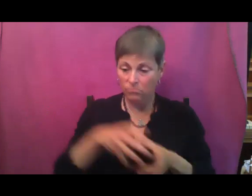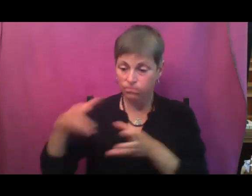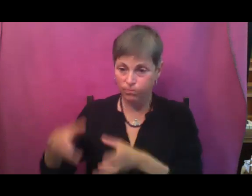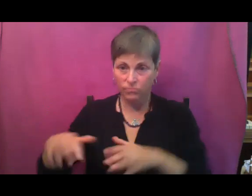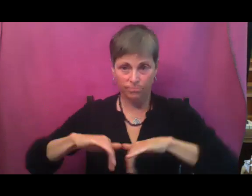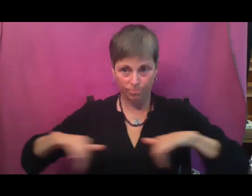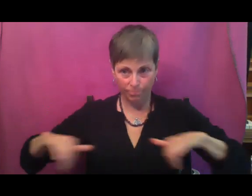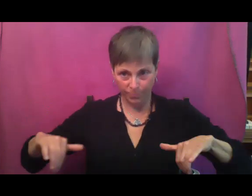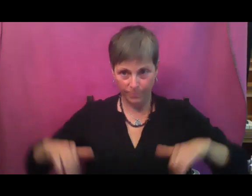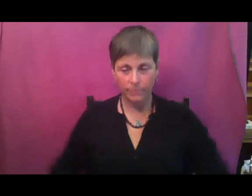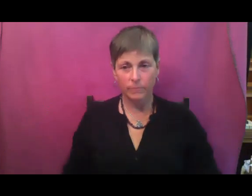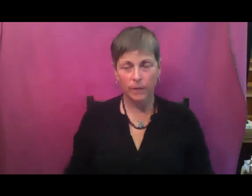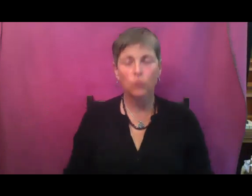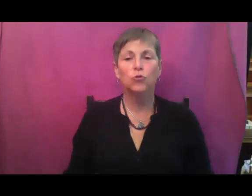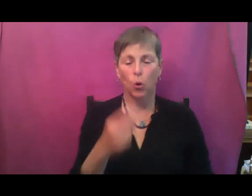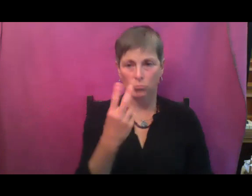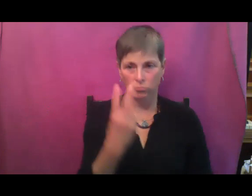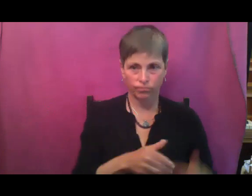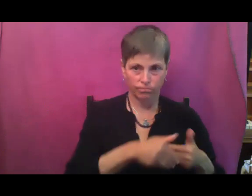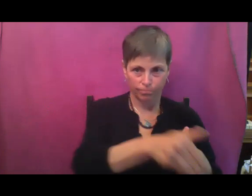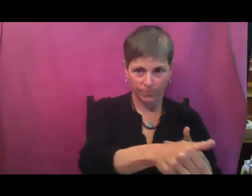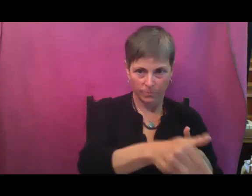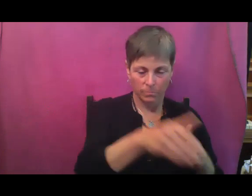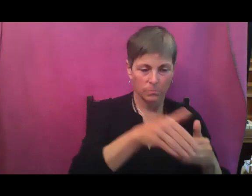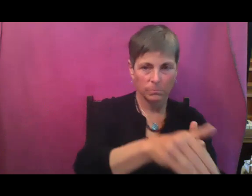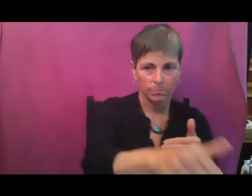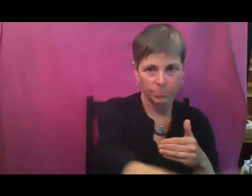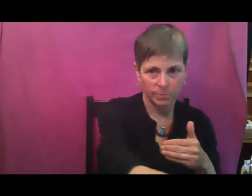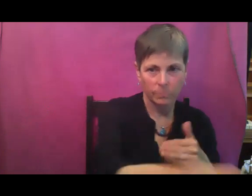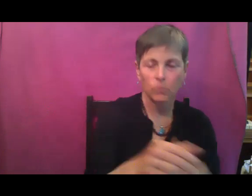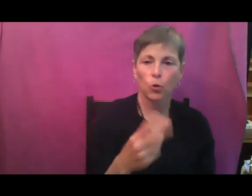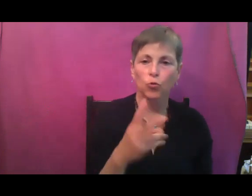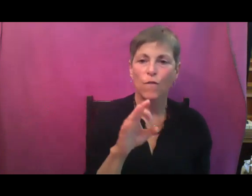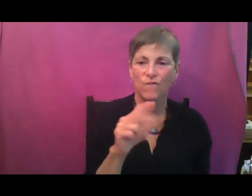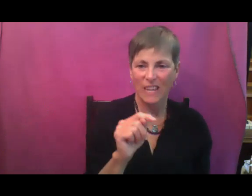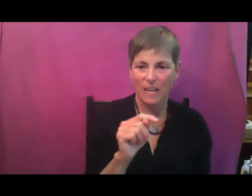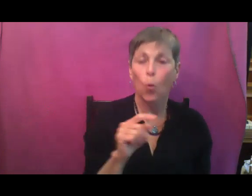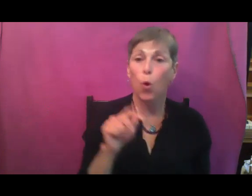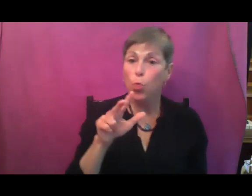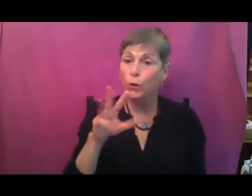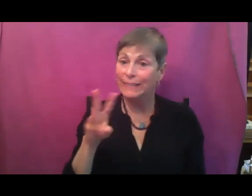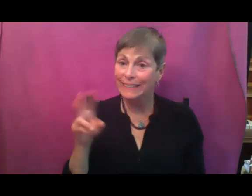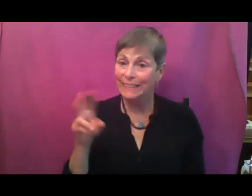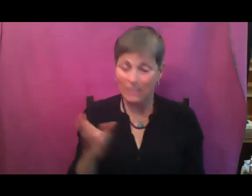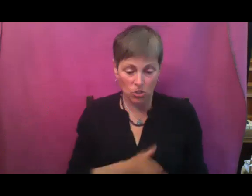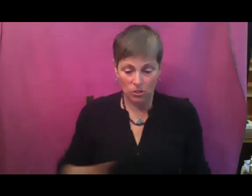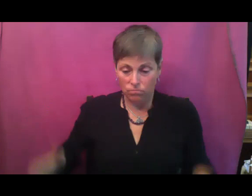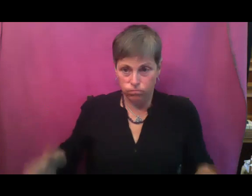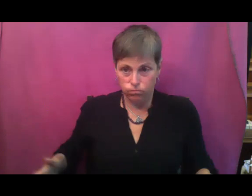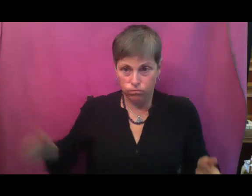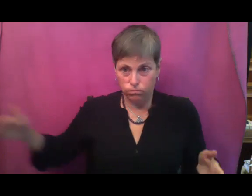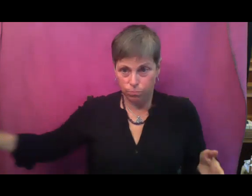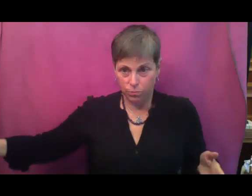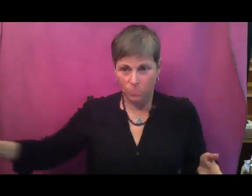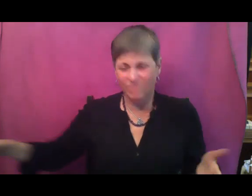inches is a really good solid minimum. But honestly, it can be more depending on what your